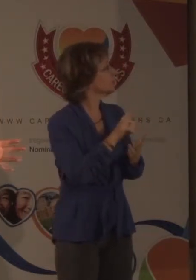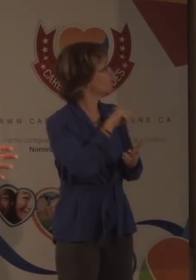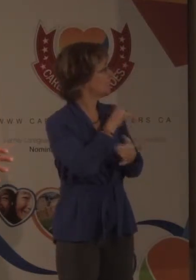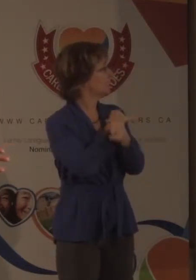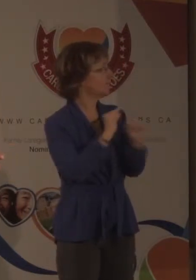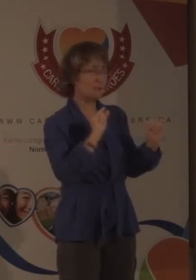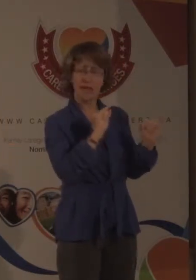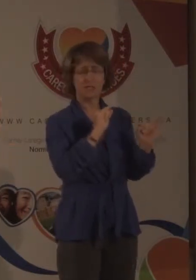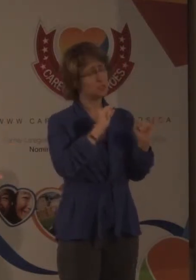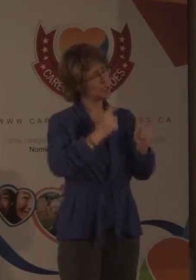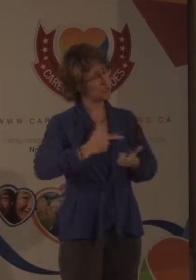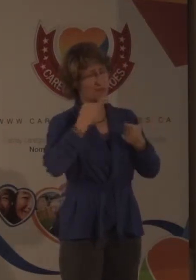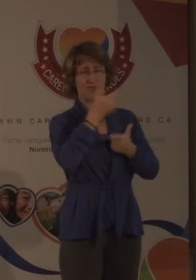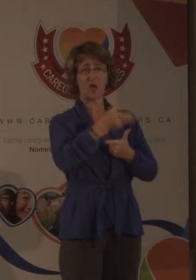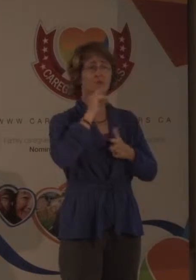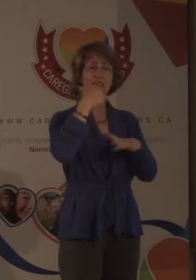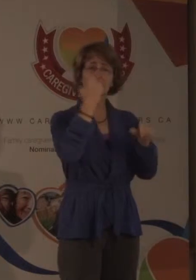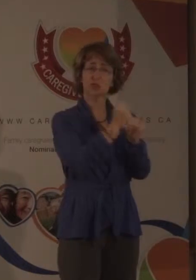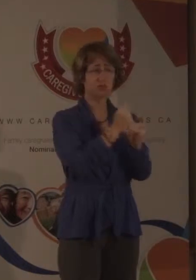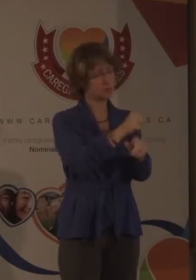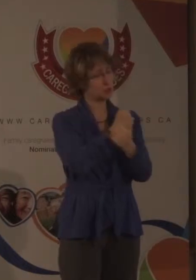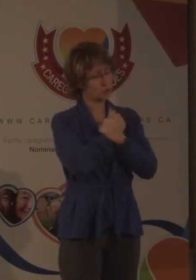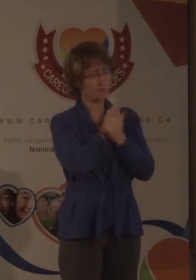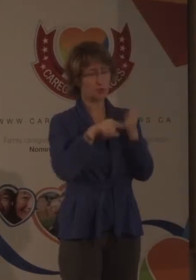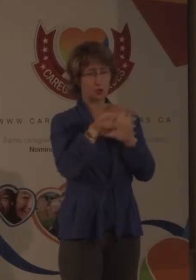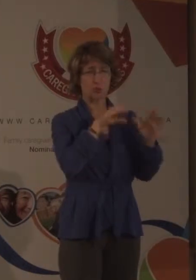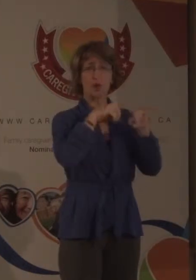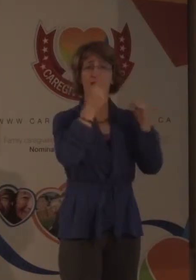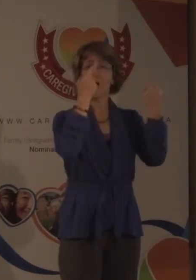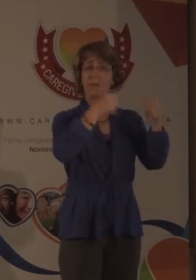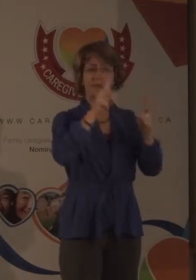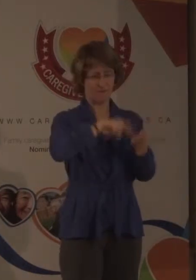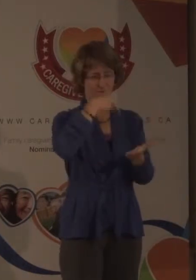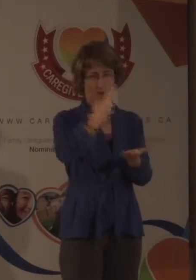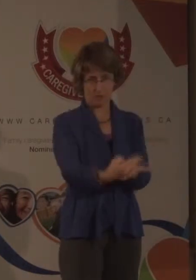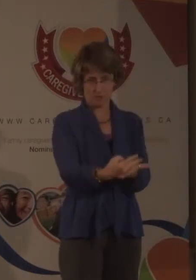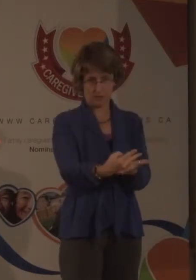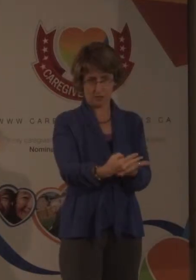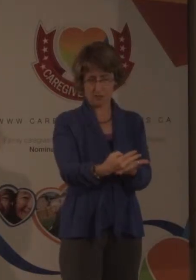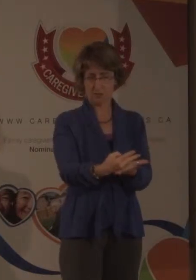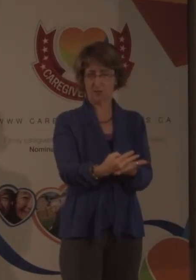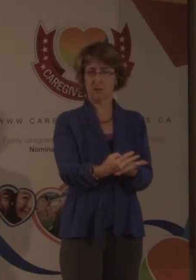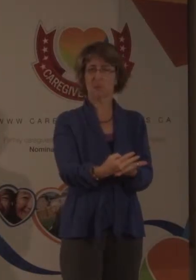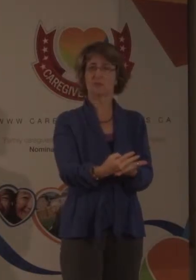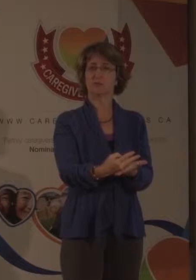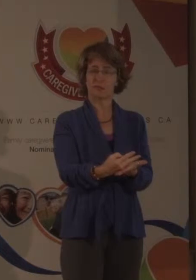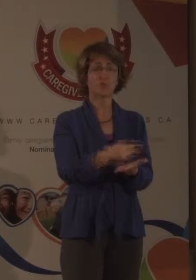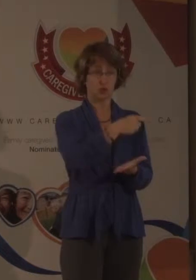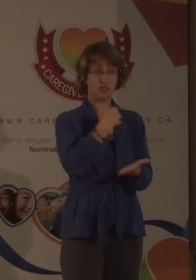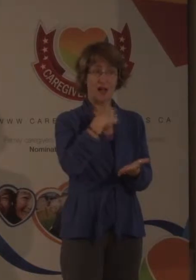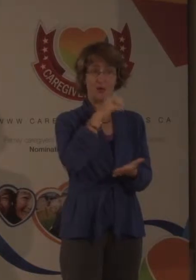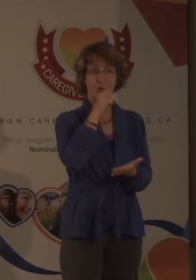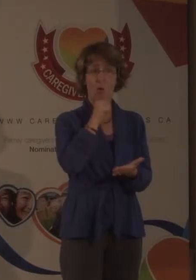She's lived there for 10 years. She loves what she's doing. And then she fell. And she fell on a Persian rug of hers.